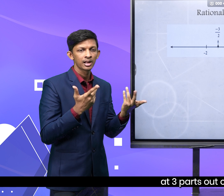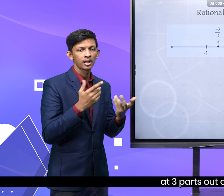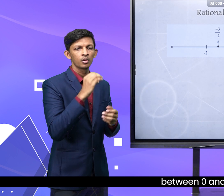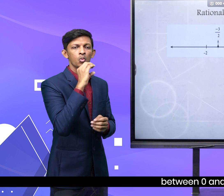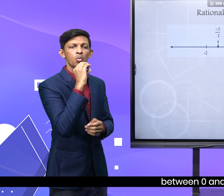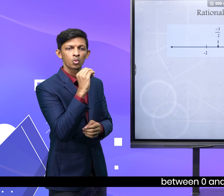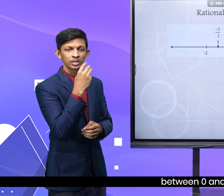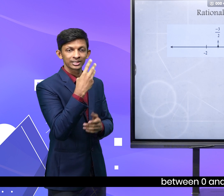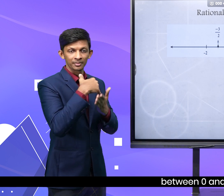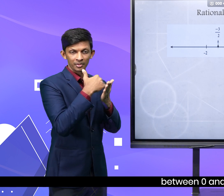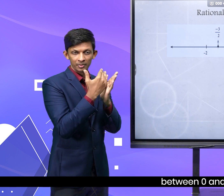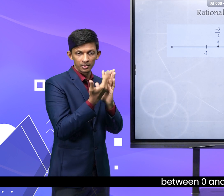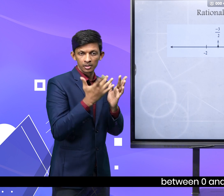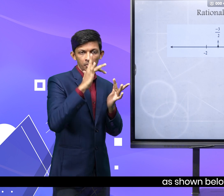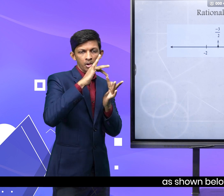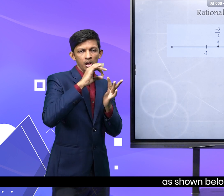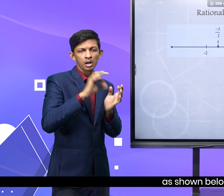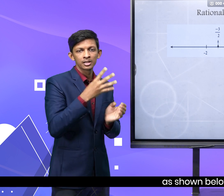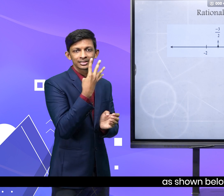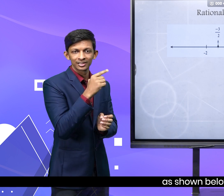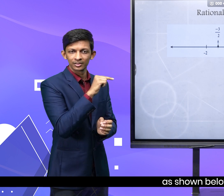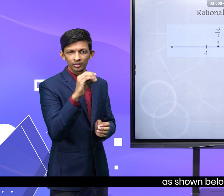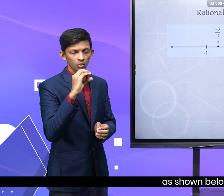4 between 0 and minus 1 as shown below.